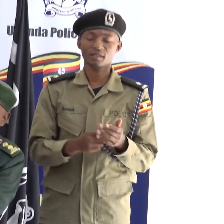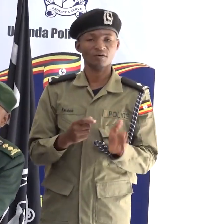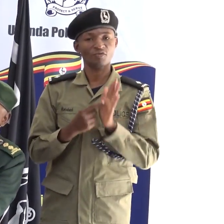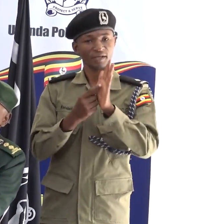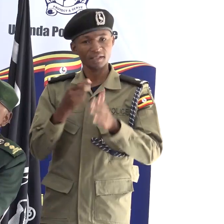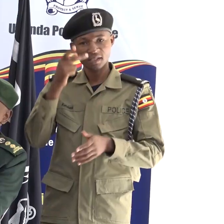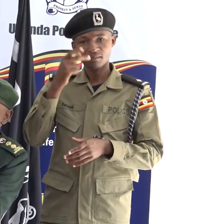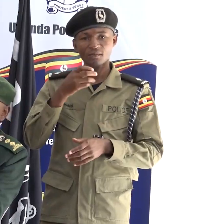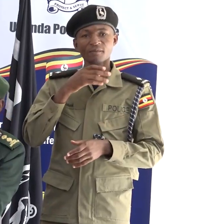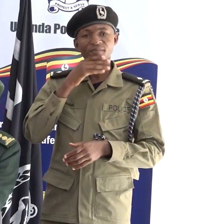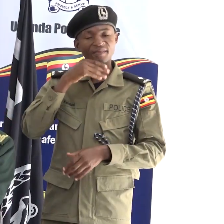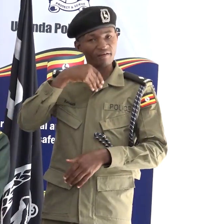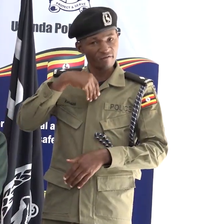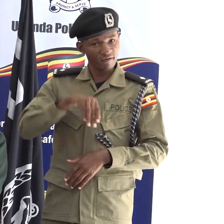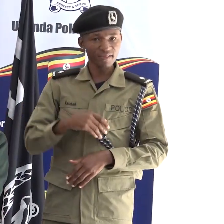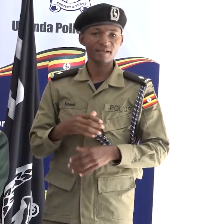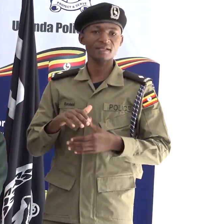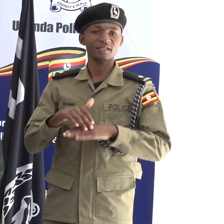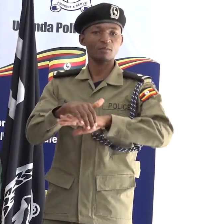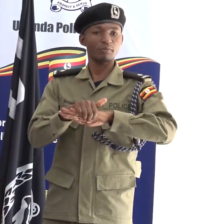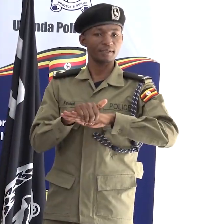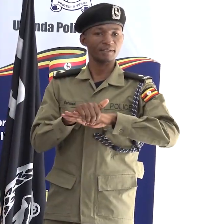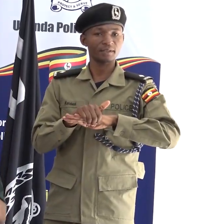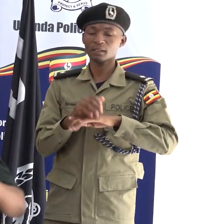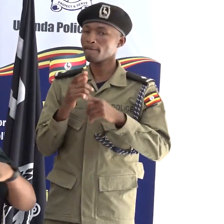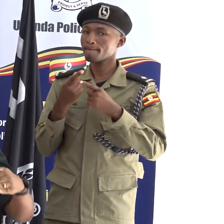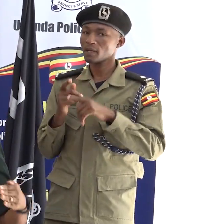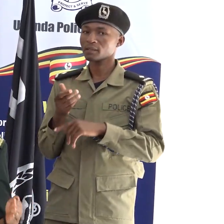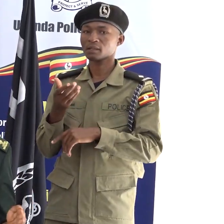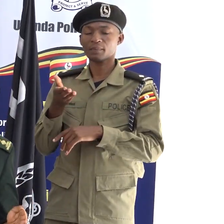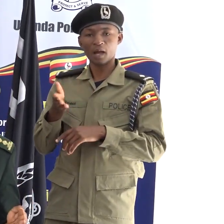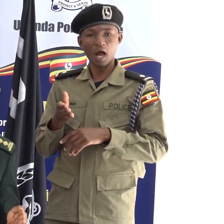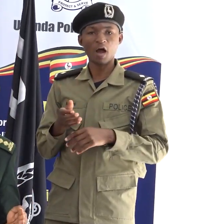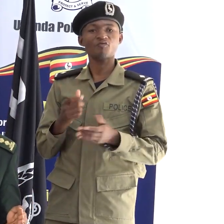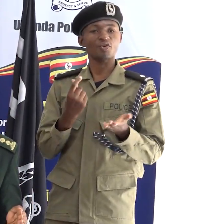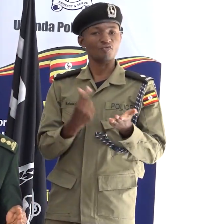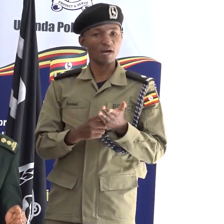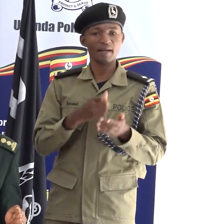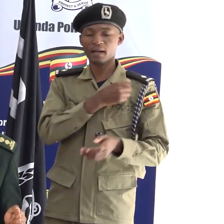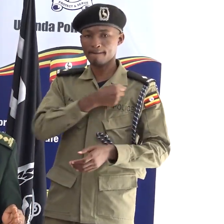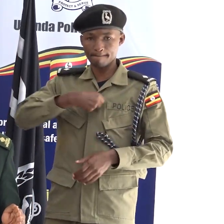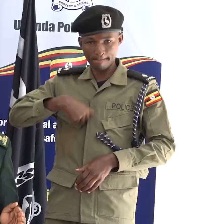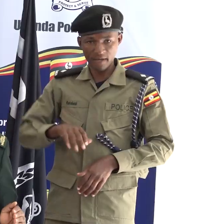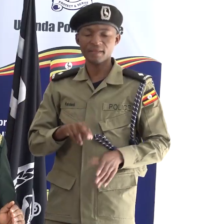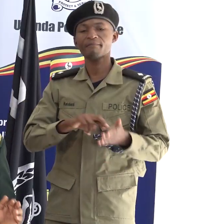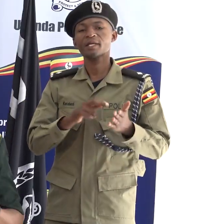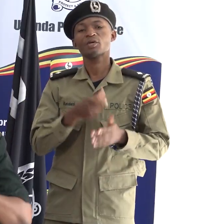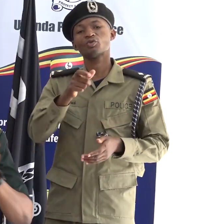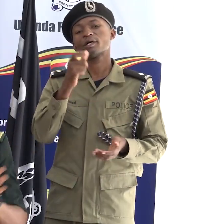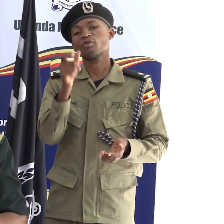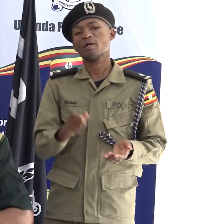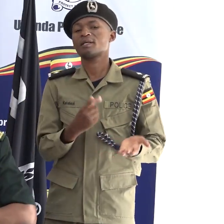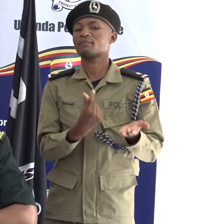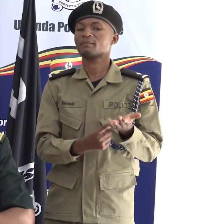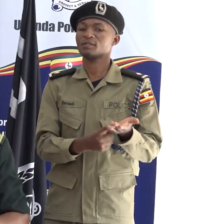is a British, but you have a Ugandan mother, you are a citizen of Uganda. We